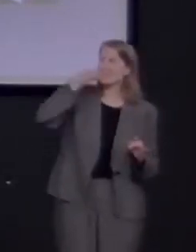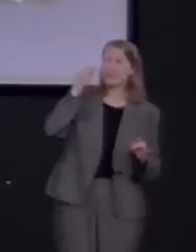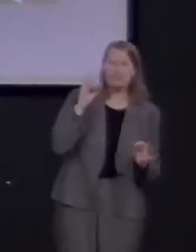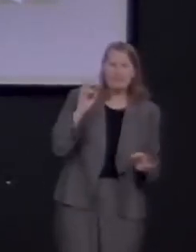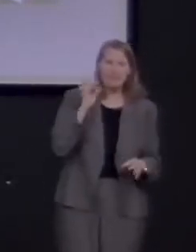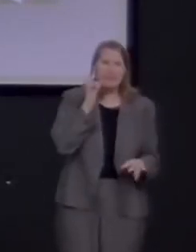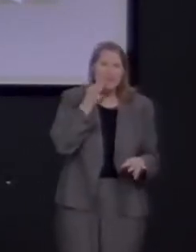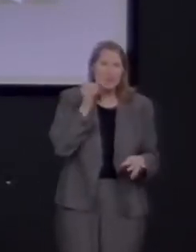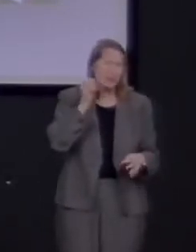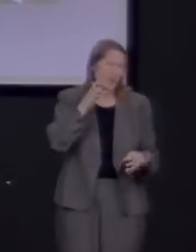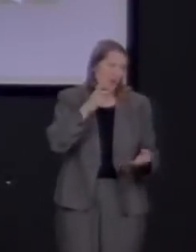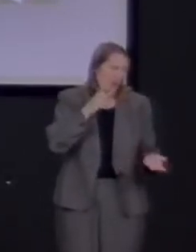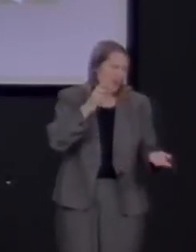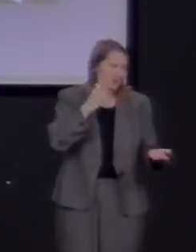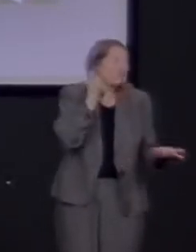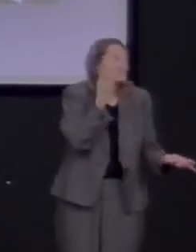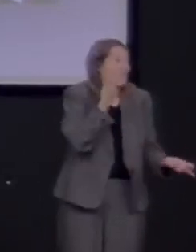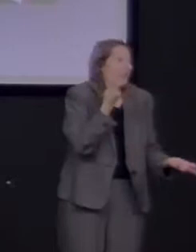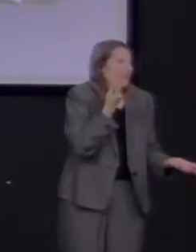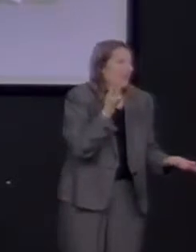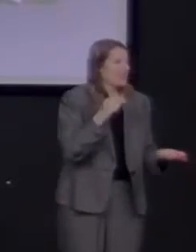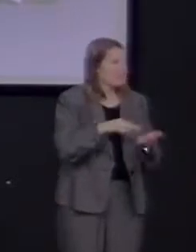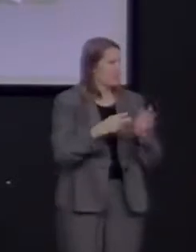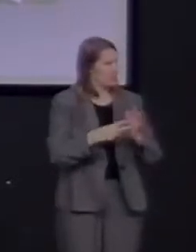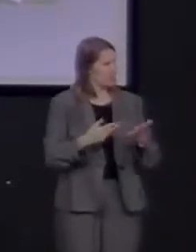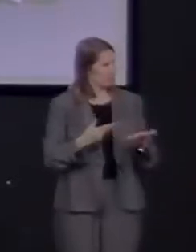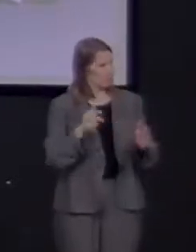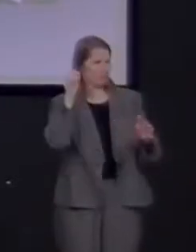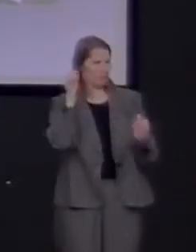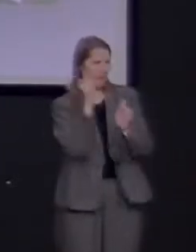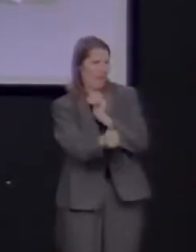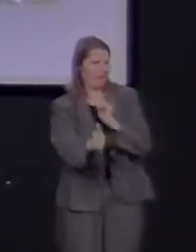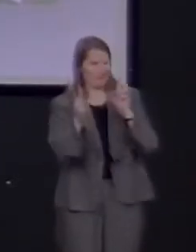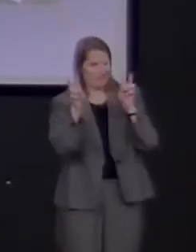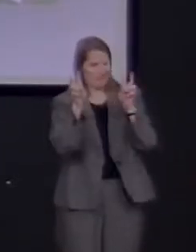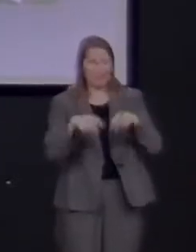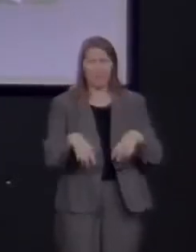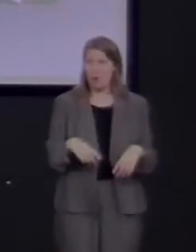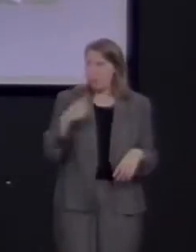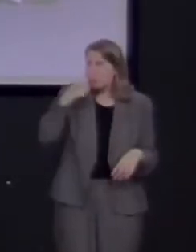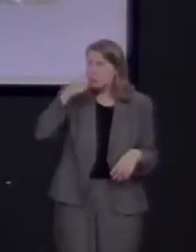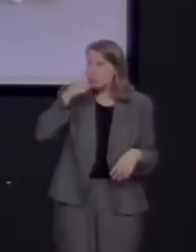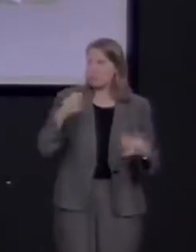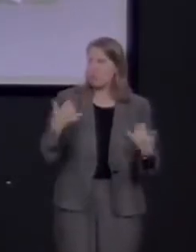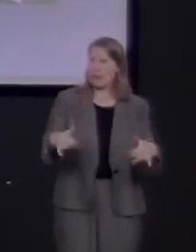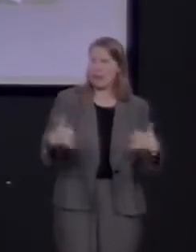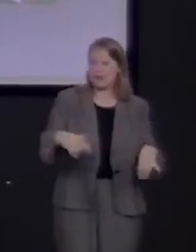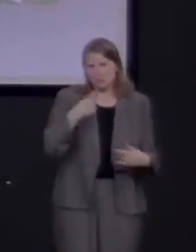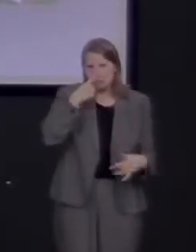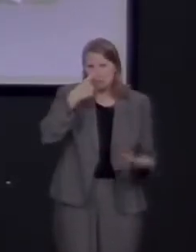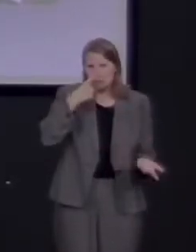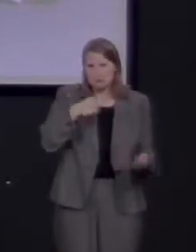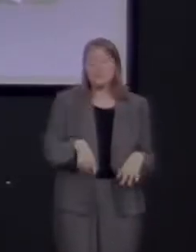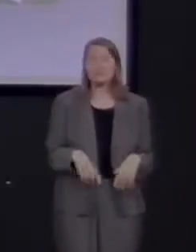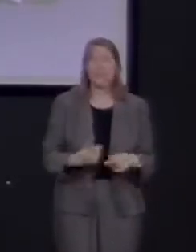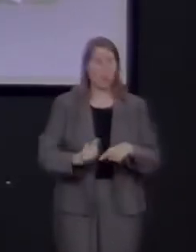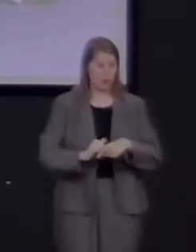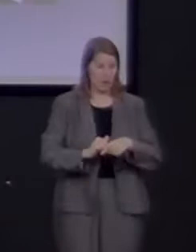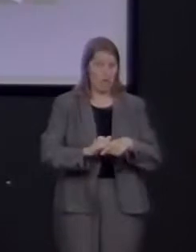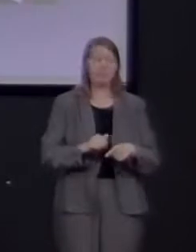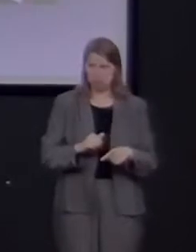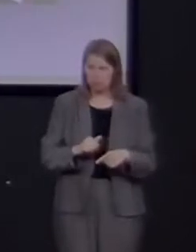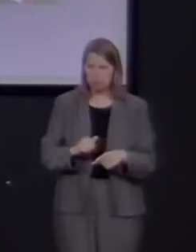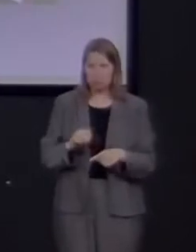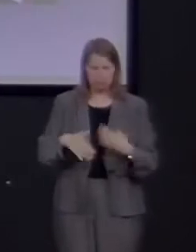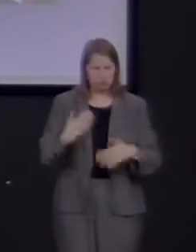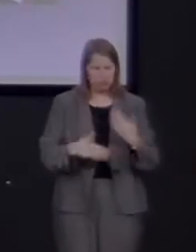fruit juice or water for good performance. So they engage in this activity. And after you've trained them, you can measure